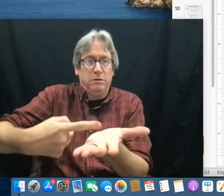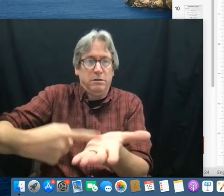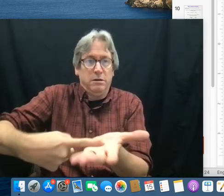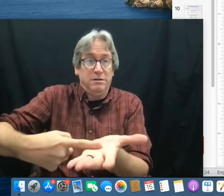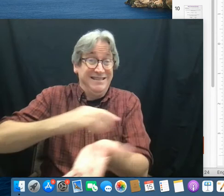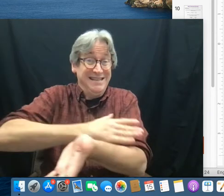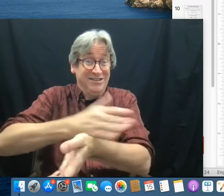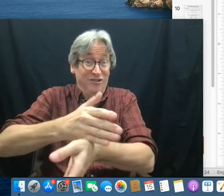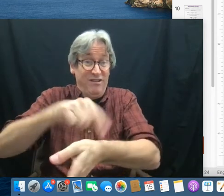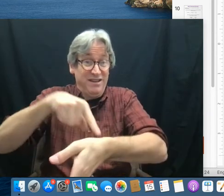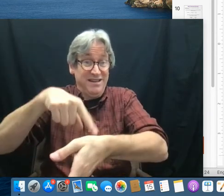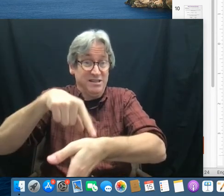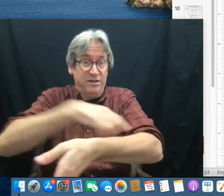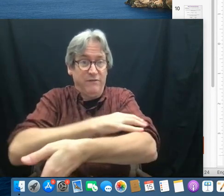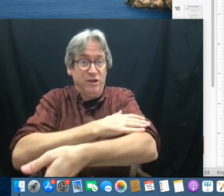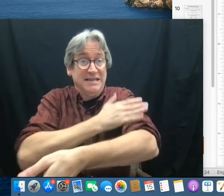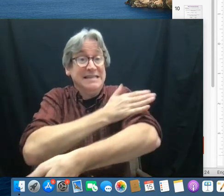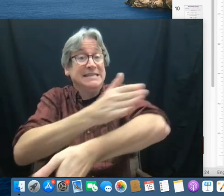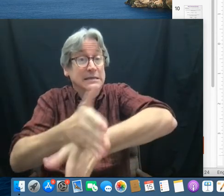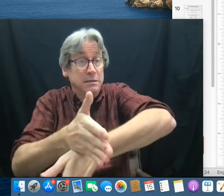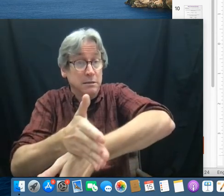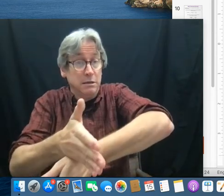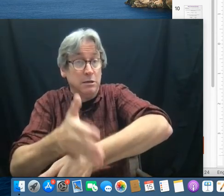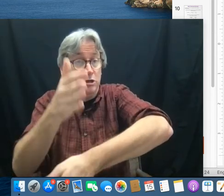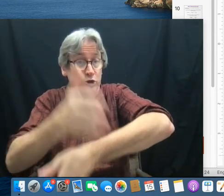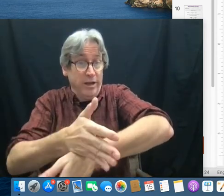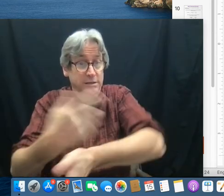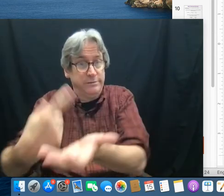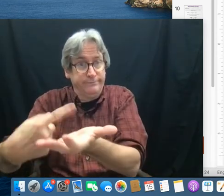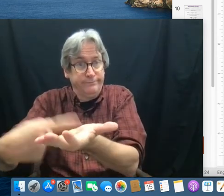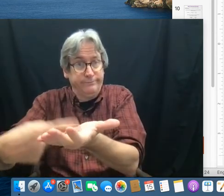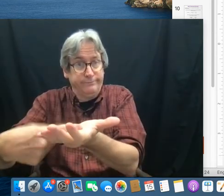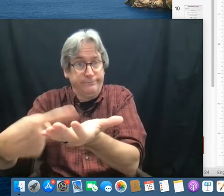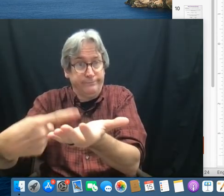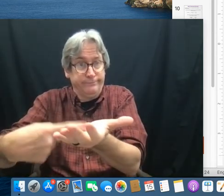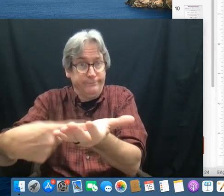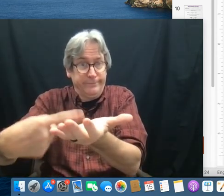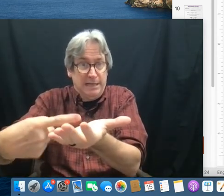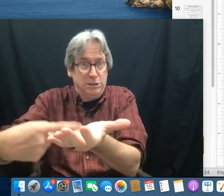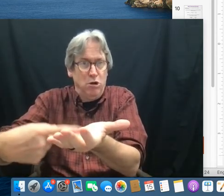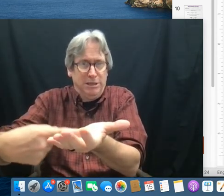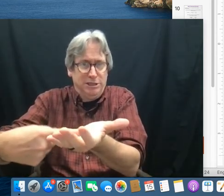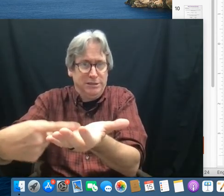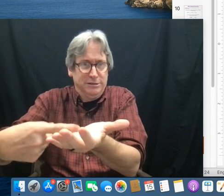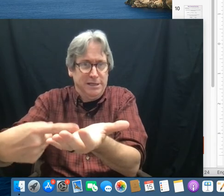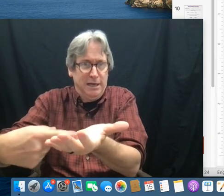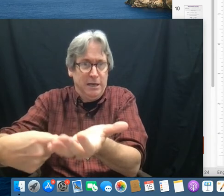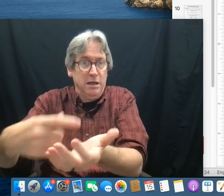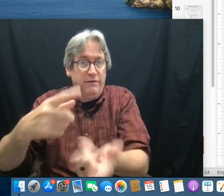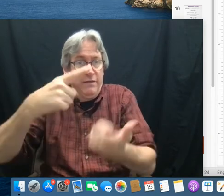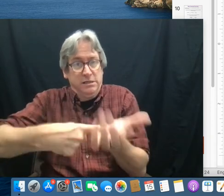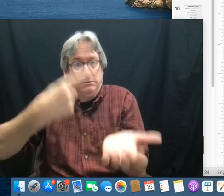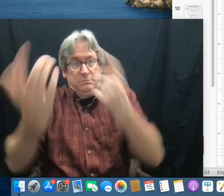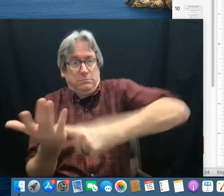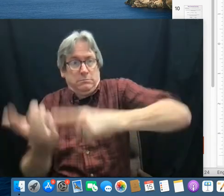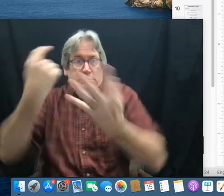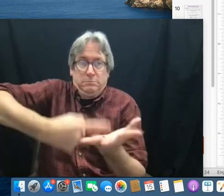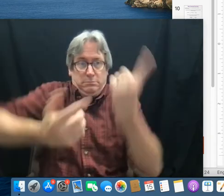right? So a similar thing will happen with signs. Is if a sign evolves, it'll go from being big gross motor